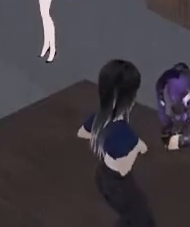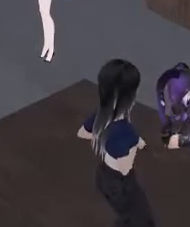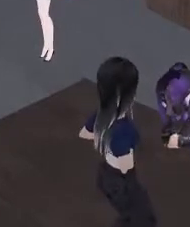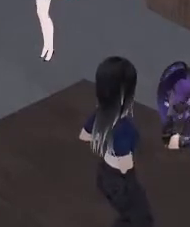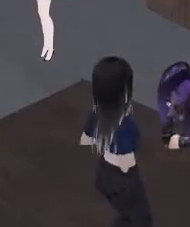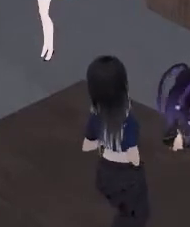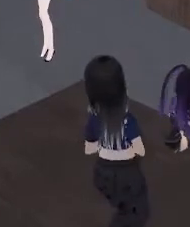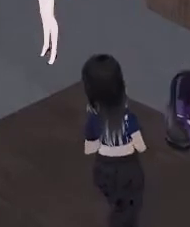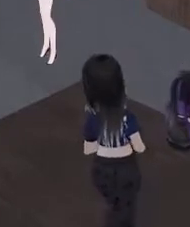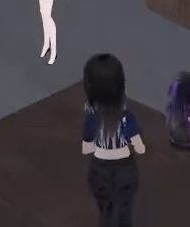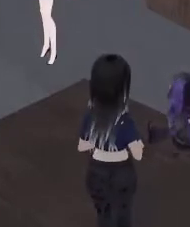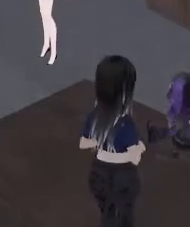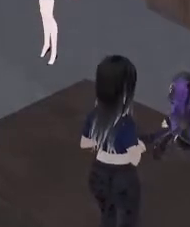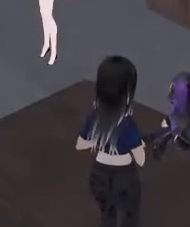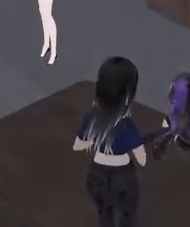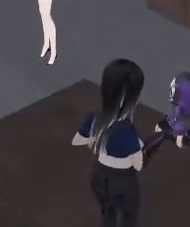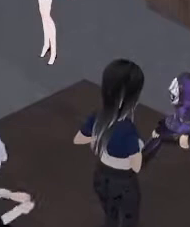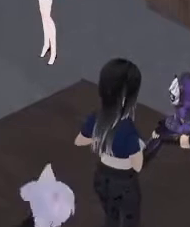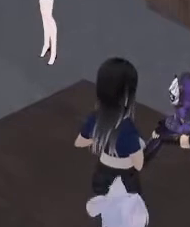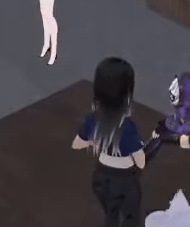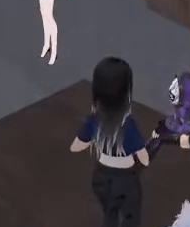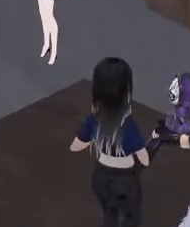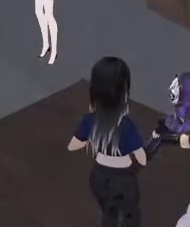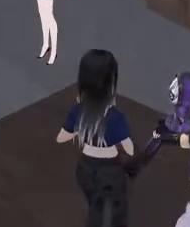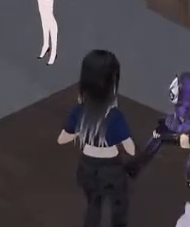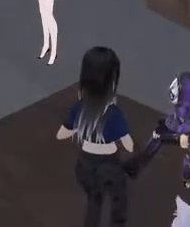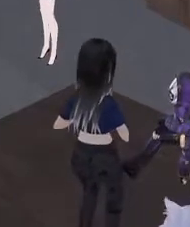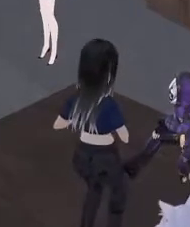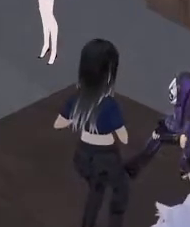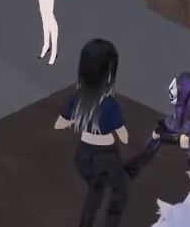Missy, left. Glider, right. Steffi, left. Hexagon, right.